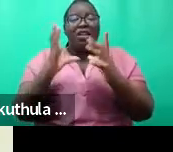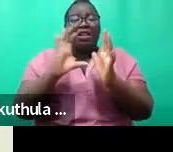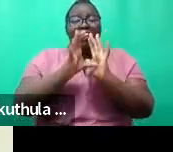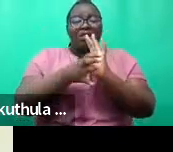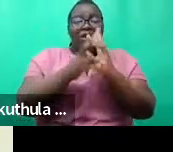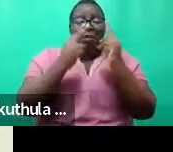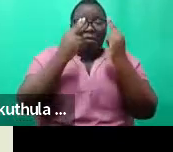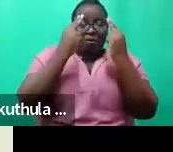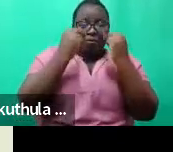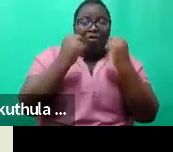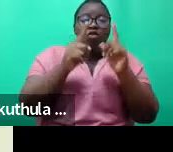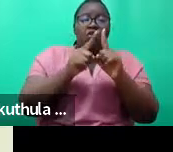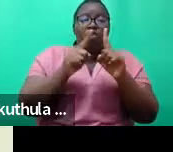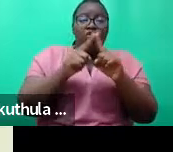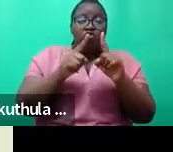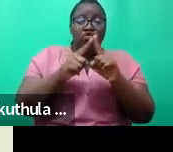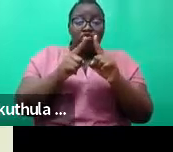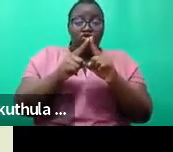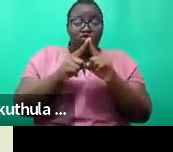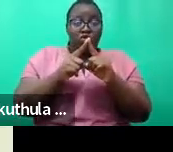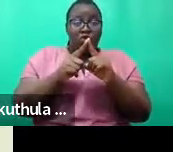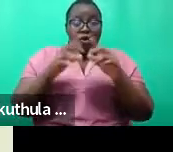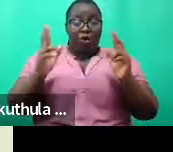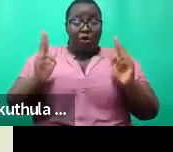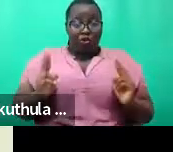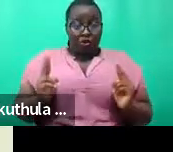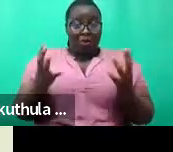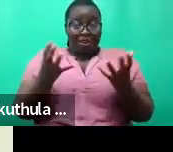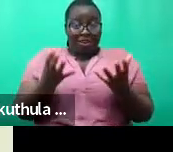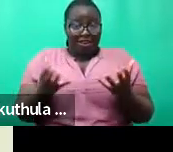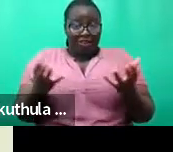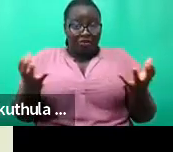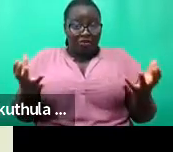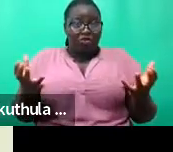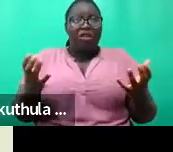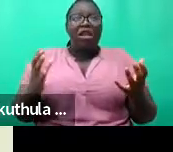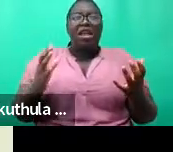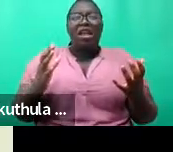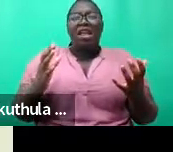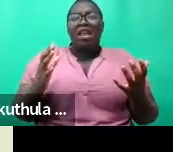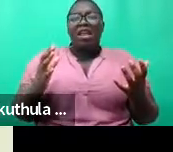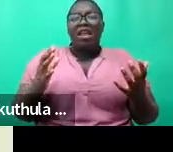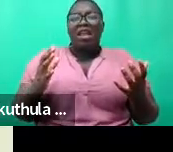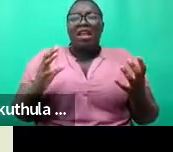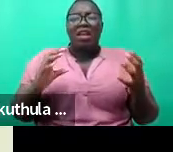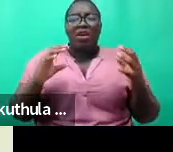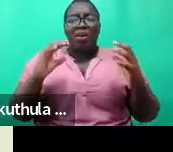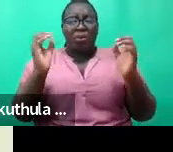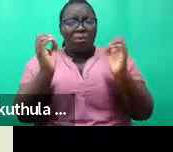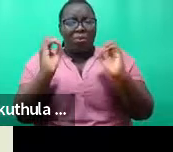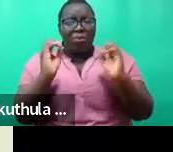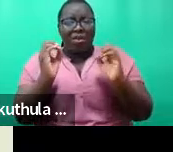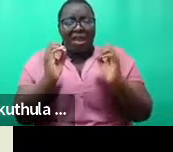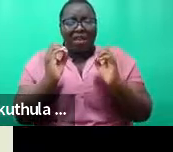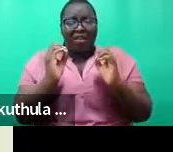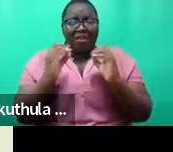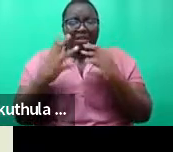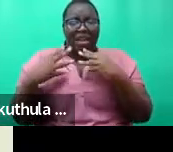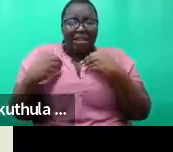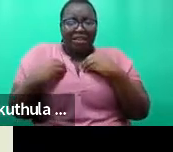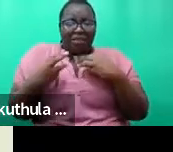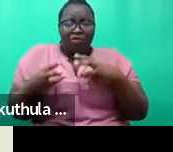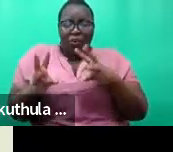The human resources are disability blind. They do not adapt the way in which they